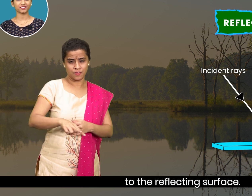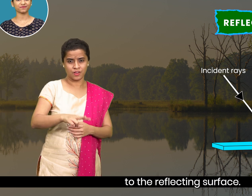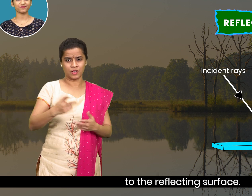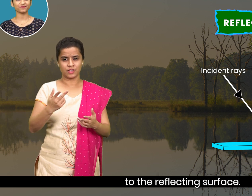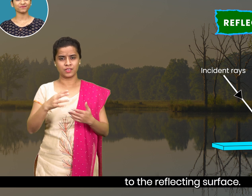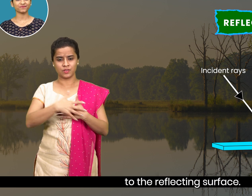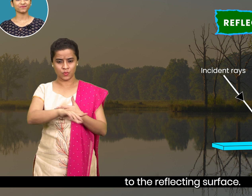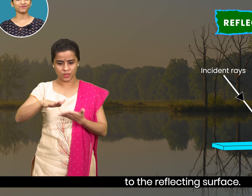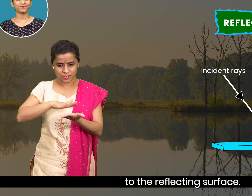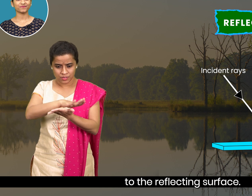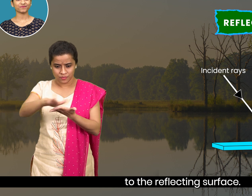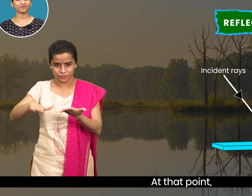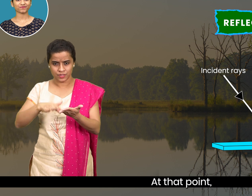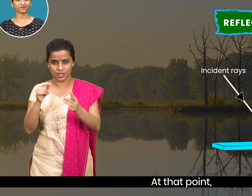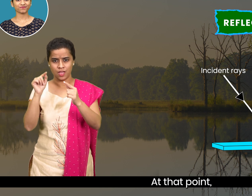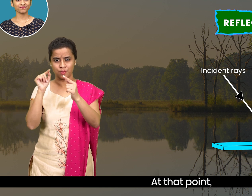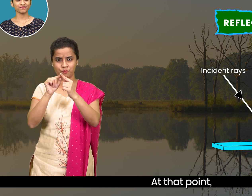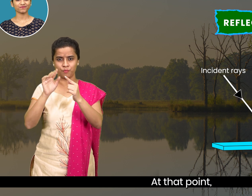point.